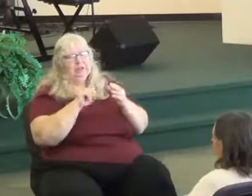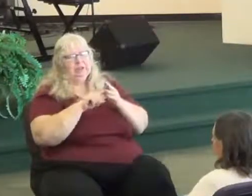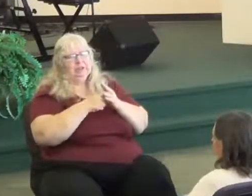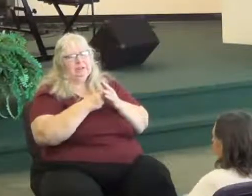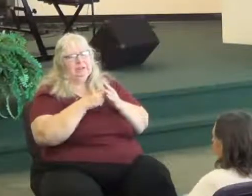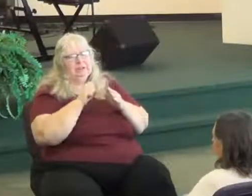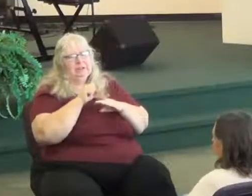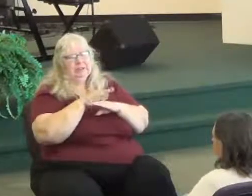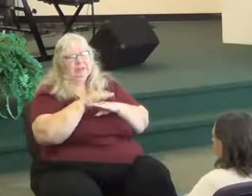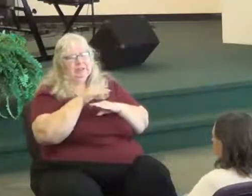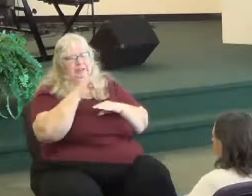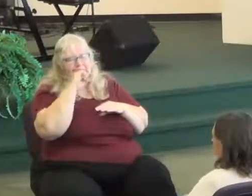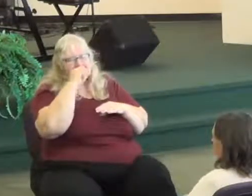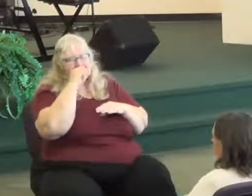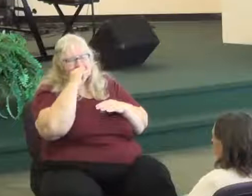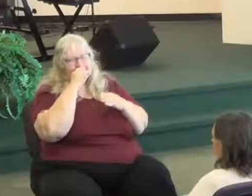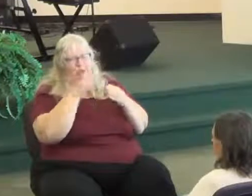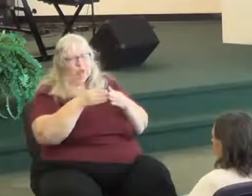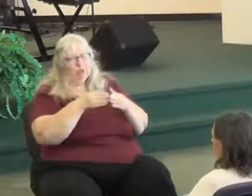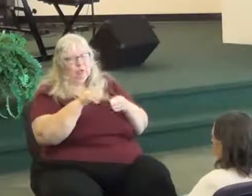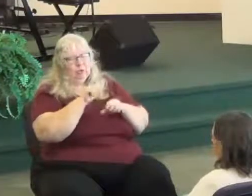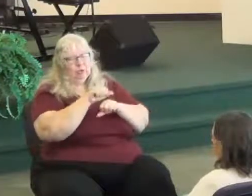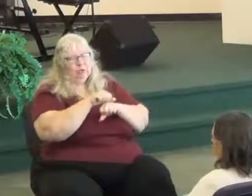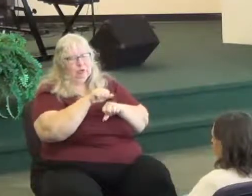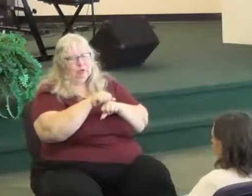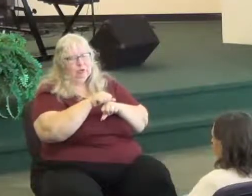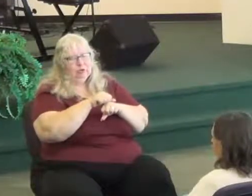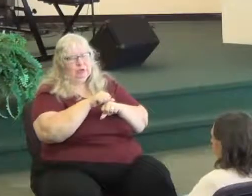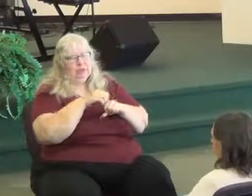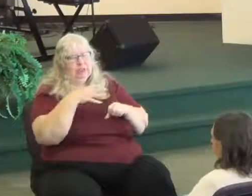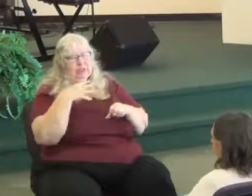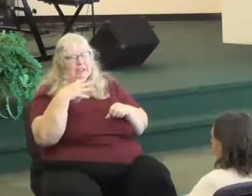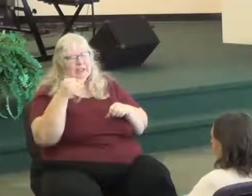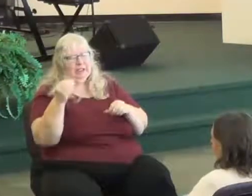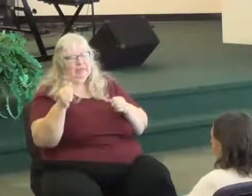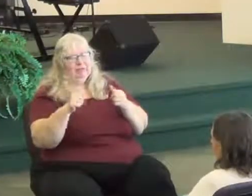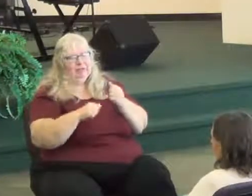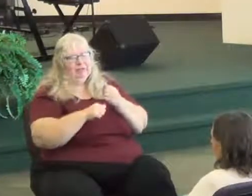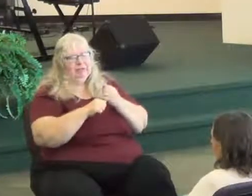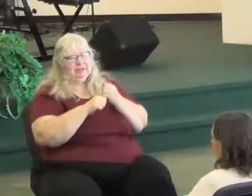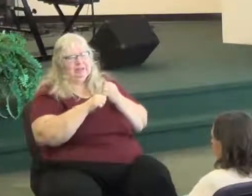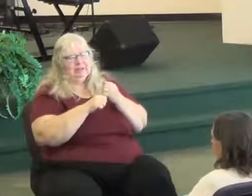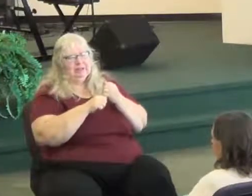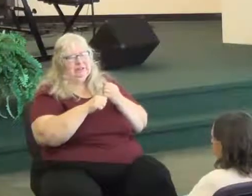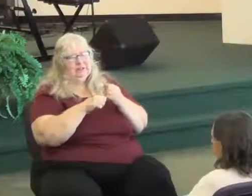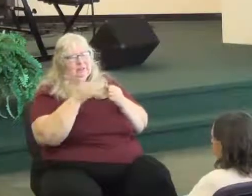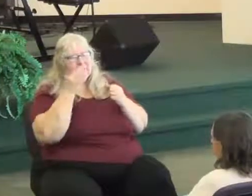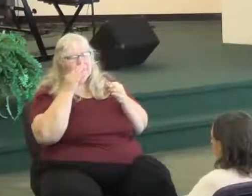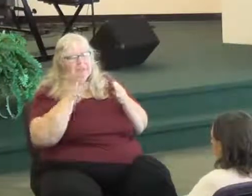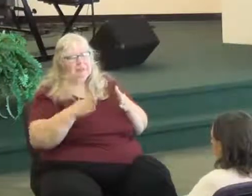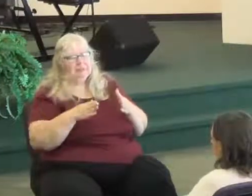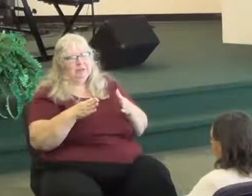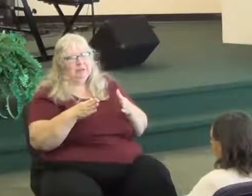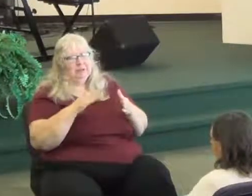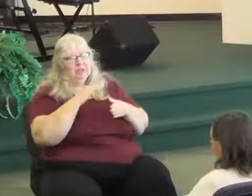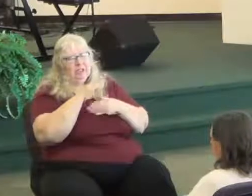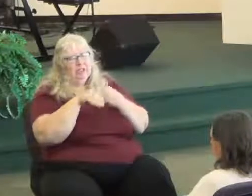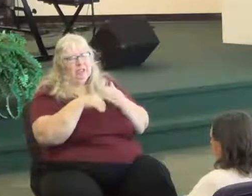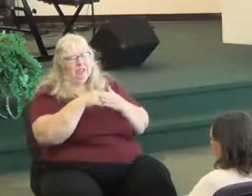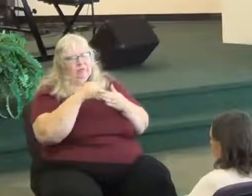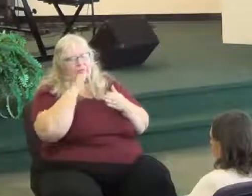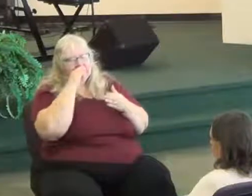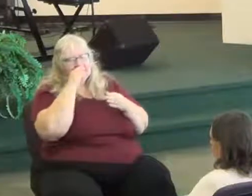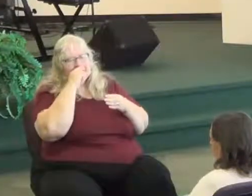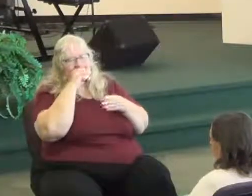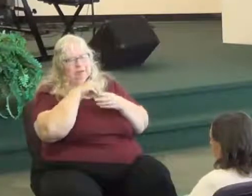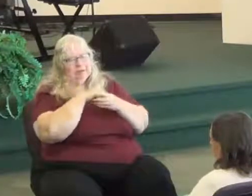Cornerstone. And I had left the position being associate pastor and came up, and we were kind of in transition because all of our kids were school age.